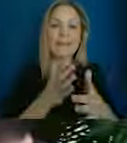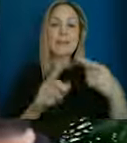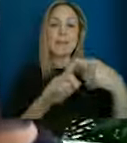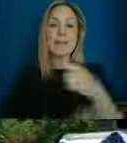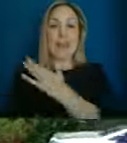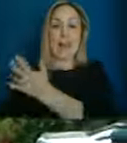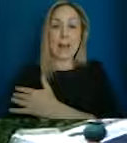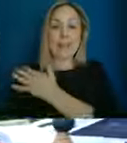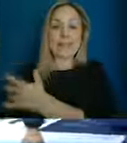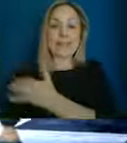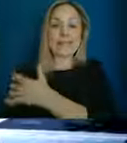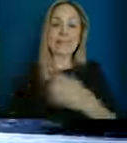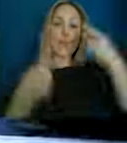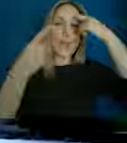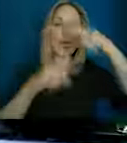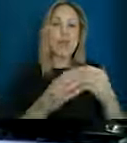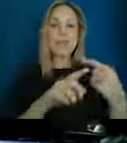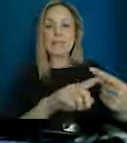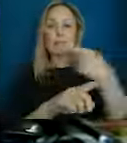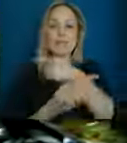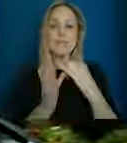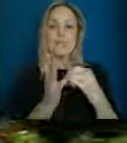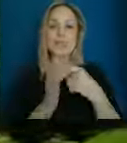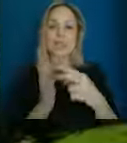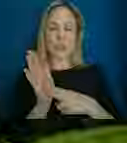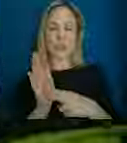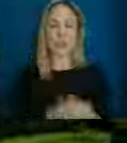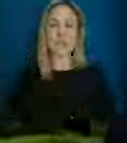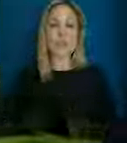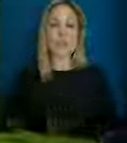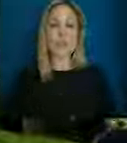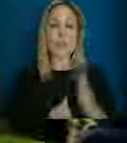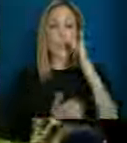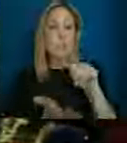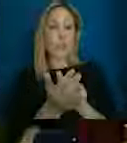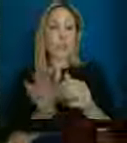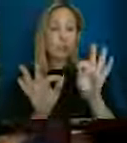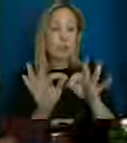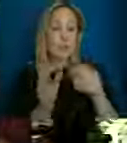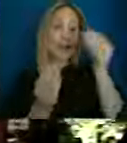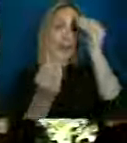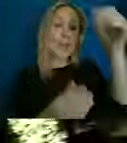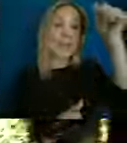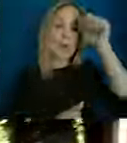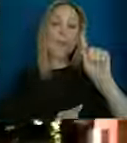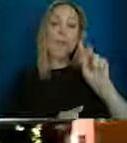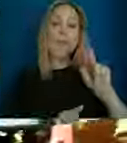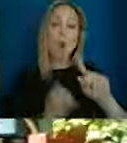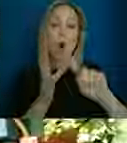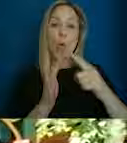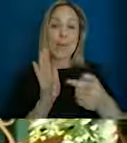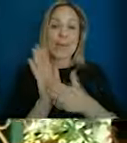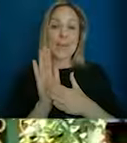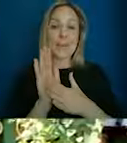sessions. When booking the interpreter, let them know it is for an orientation and mobility session, so they should wear